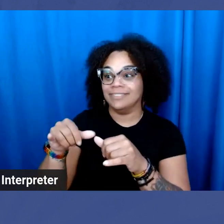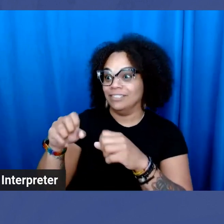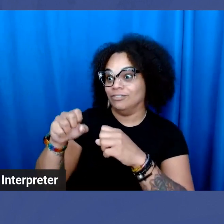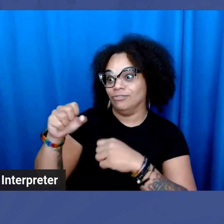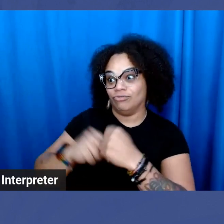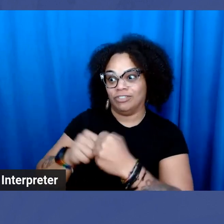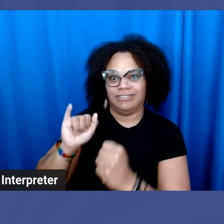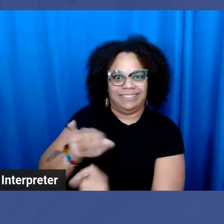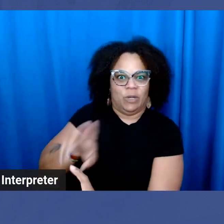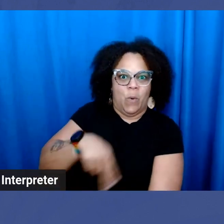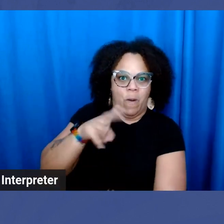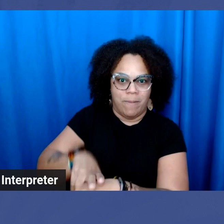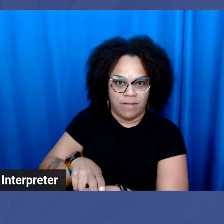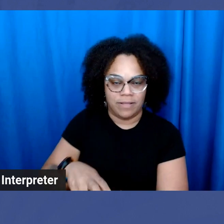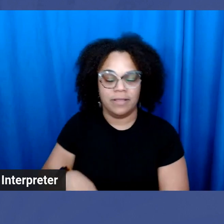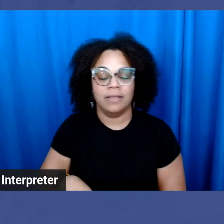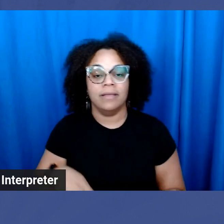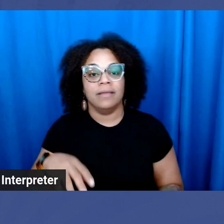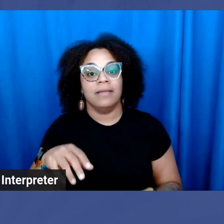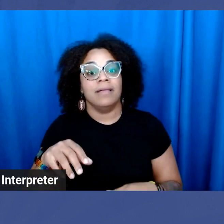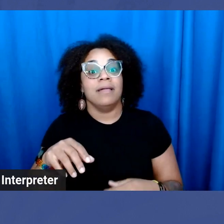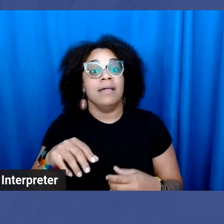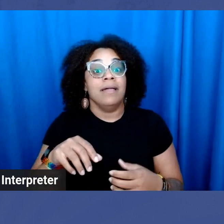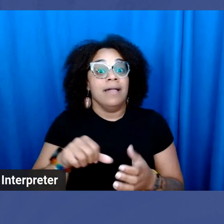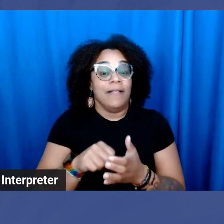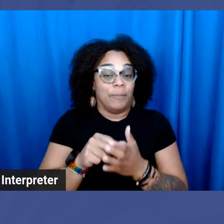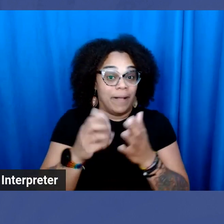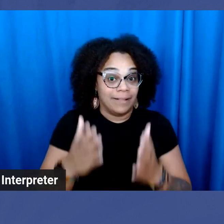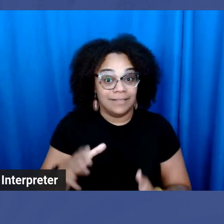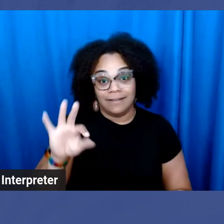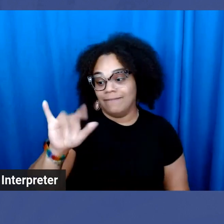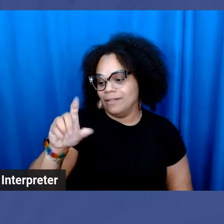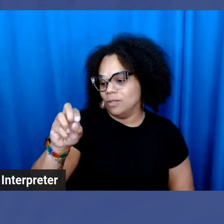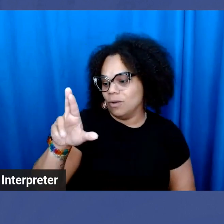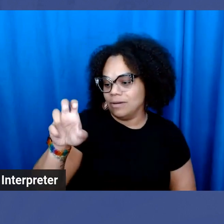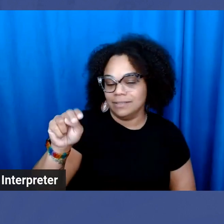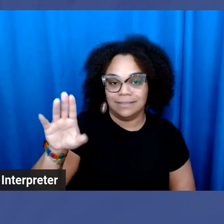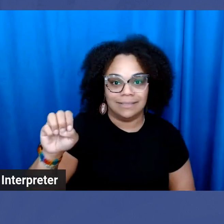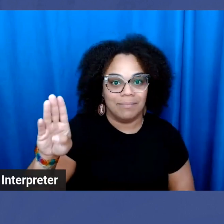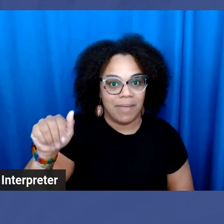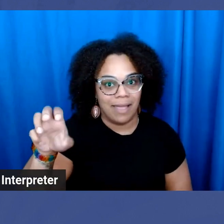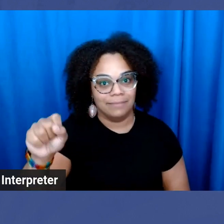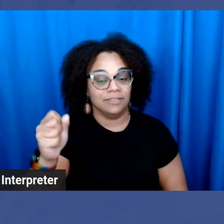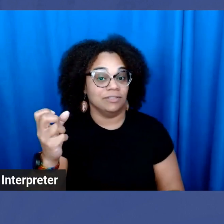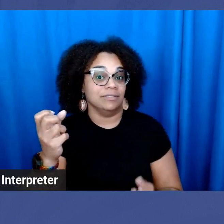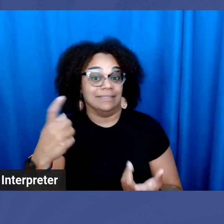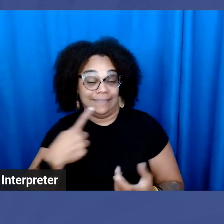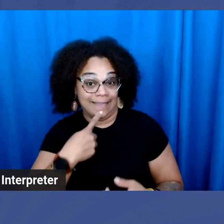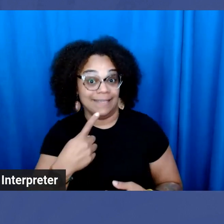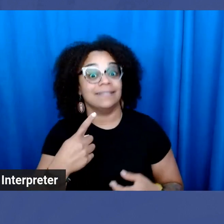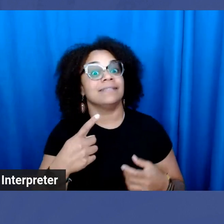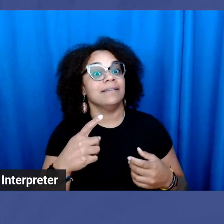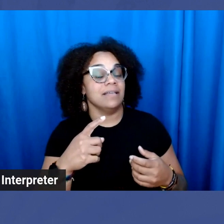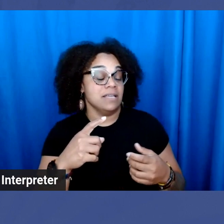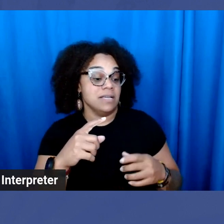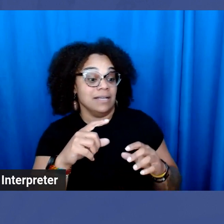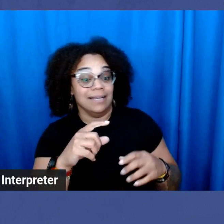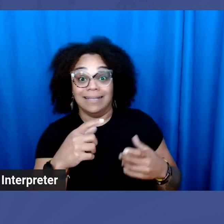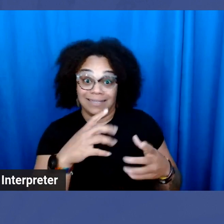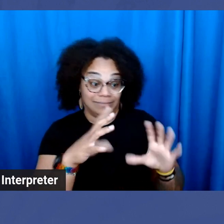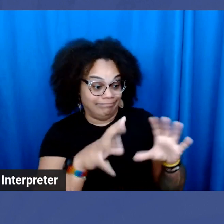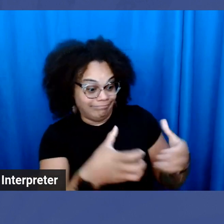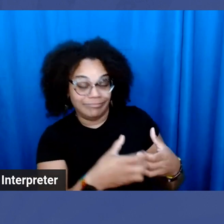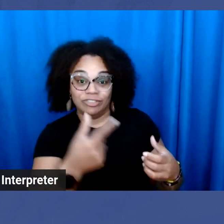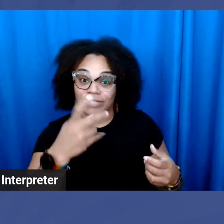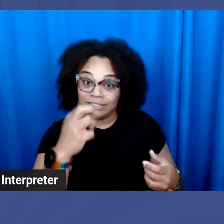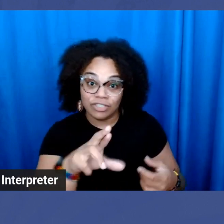work. Anthropologist Florence Babb suggests a queering of research surrounding gender, labor, and family systems,